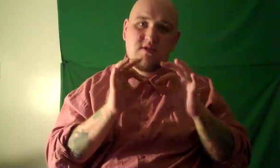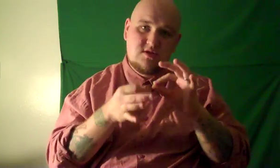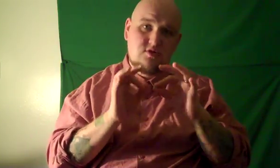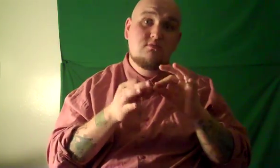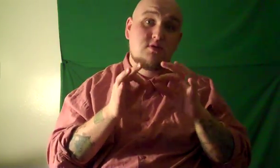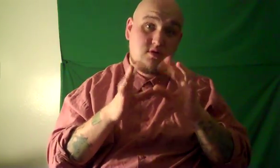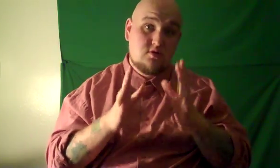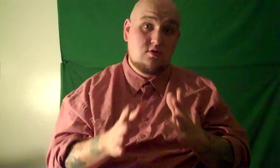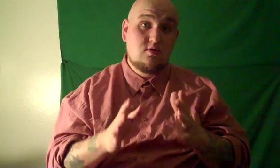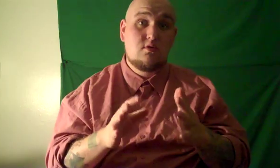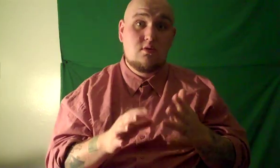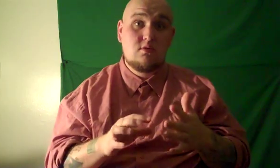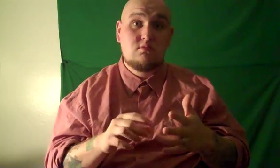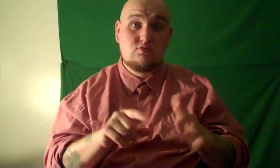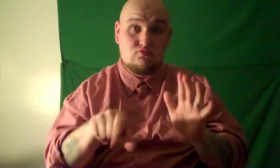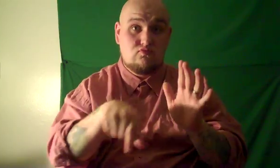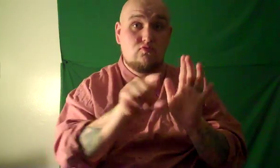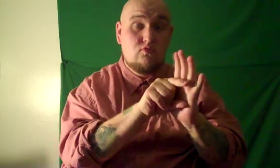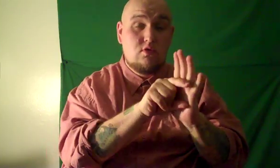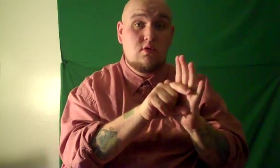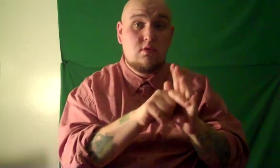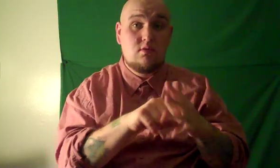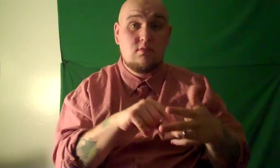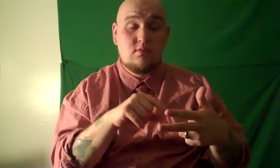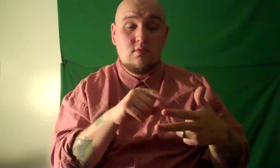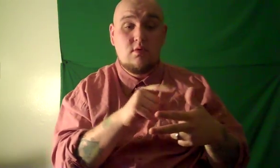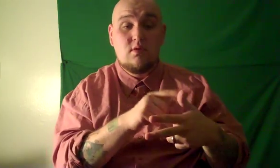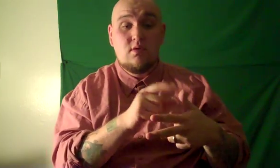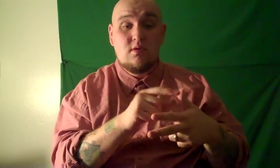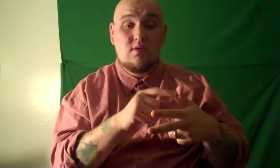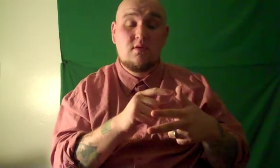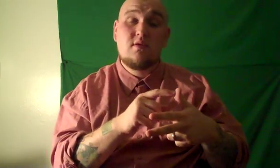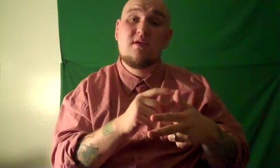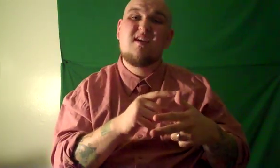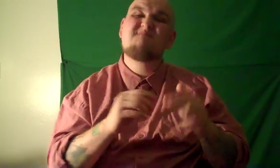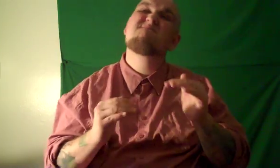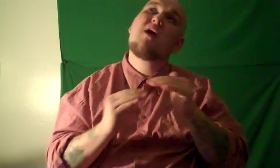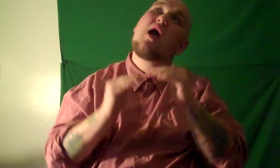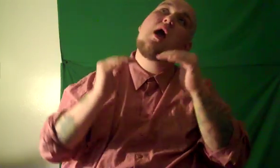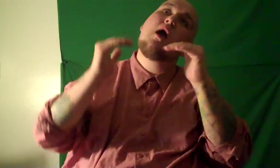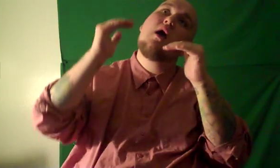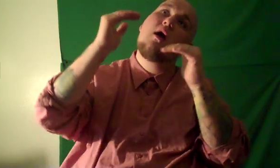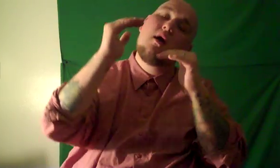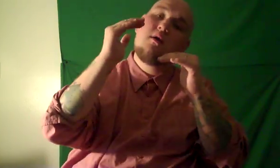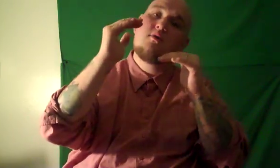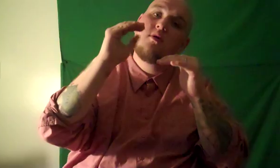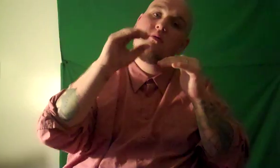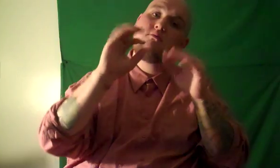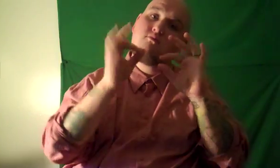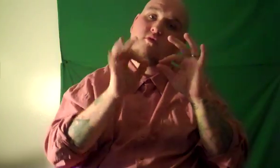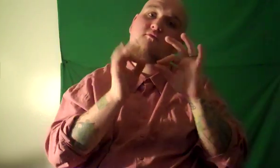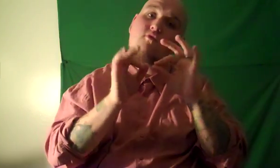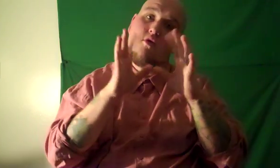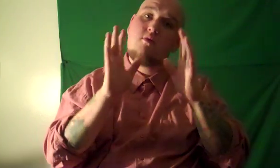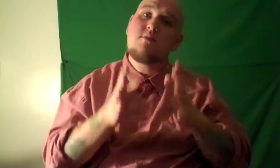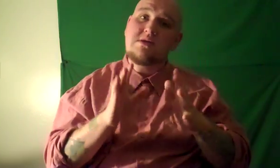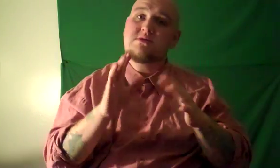interview portion, and you scored within the high range on the performance portion of the test. So to be